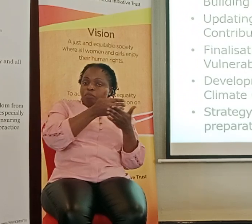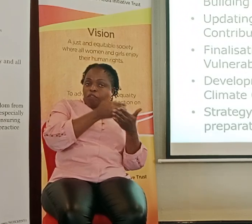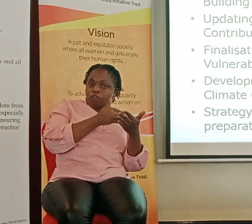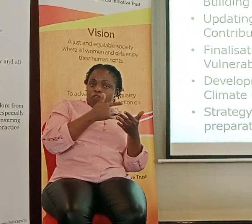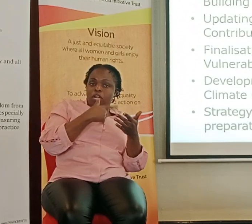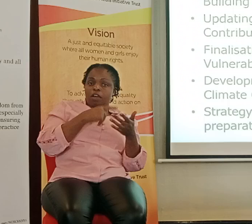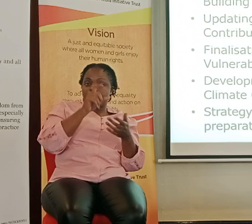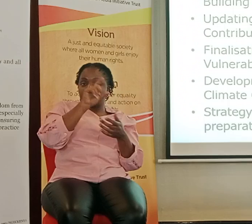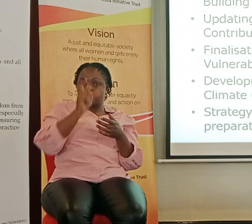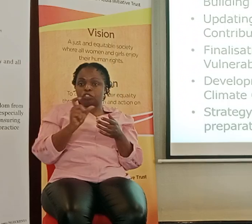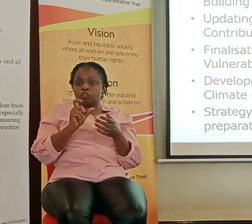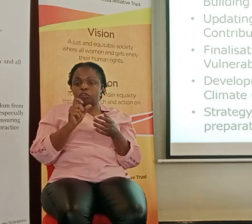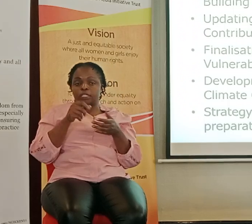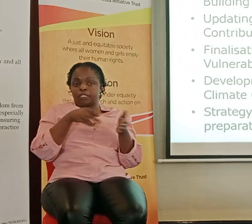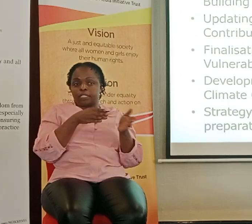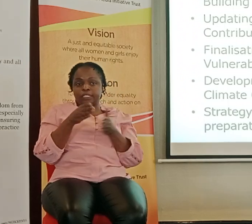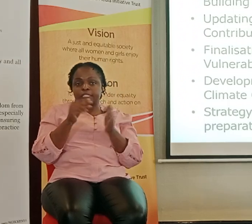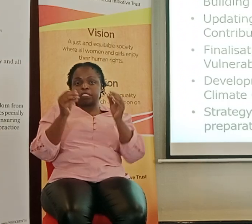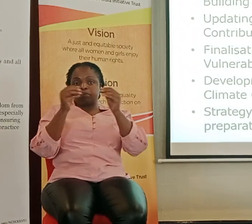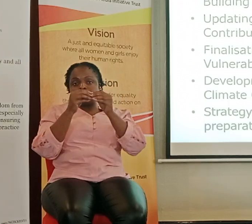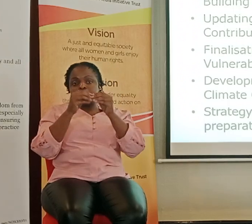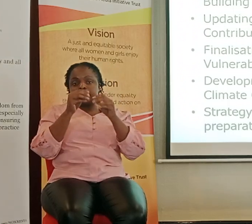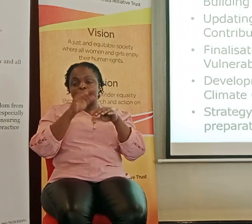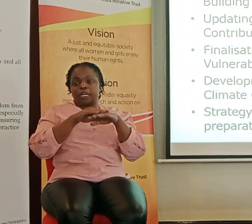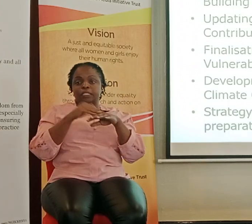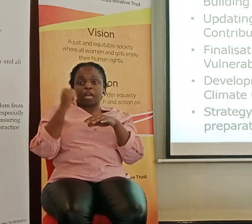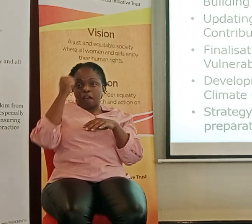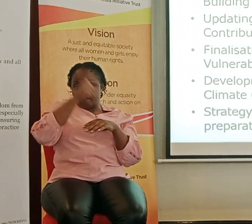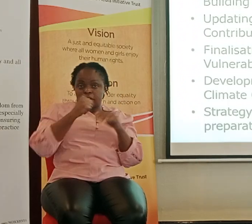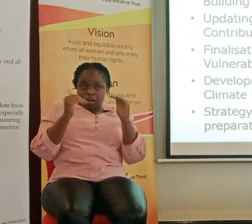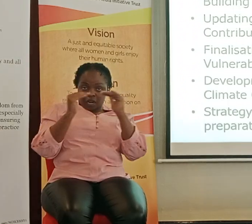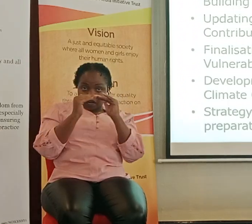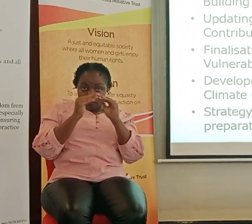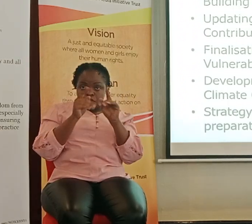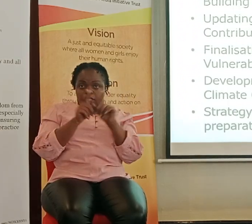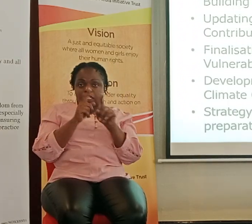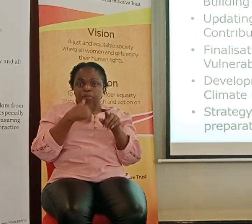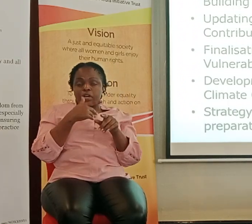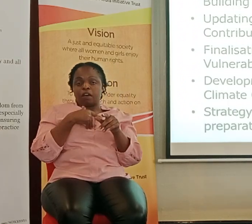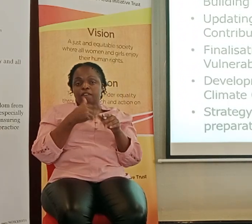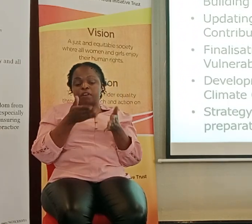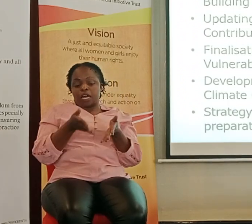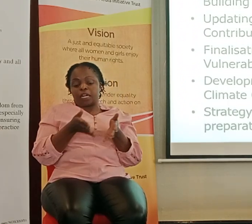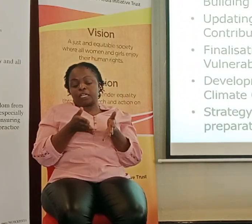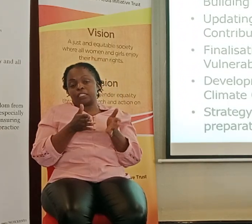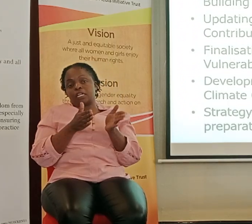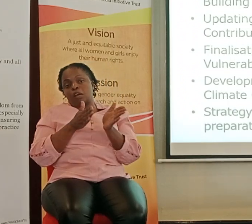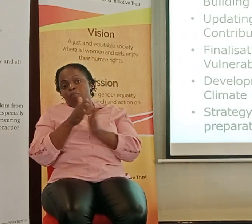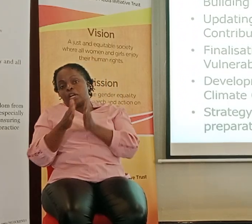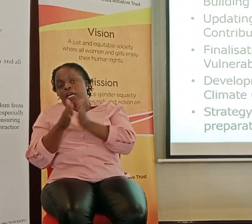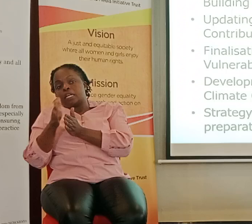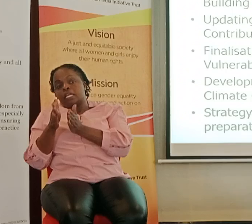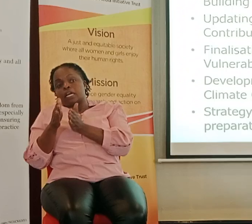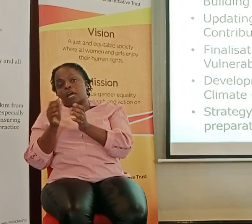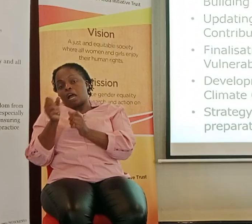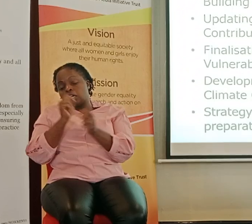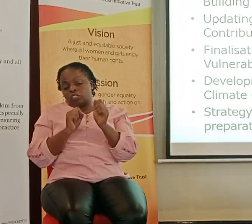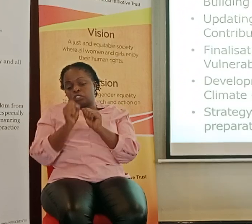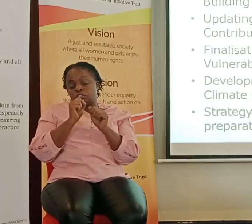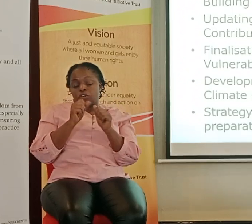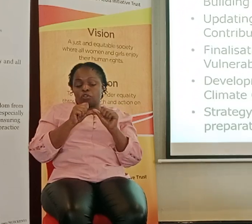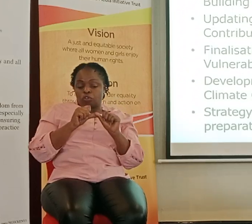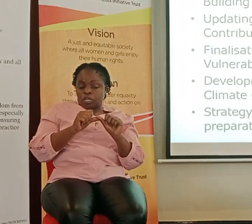regional strategy meetings at Africa level. There is a current national planning workshop going on, and even this